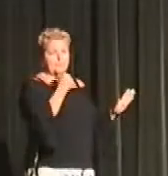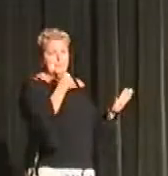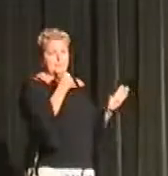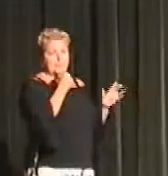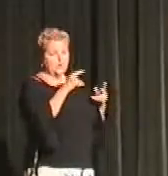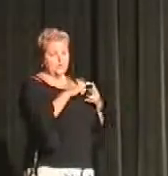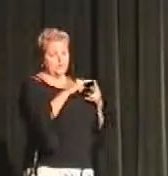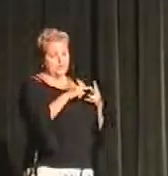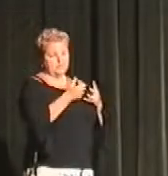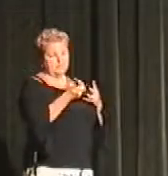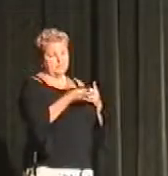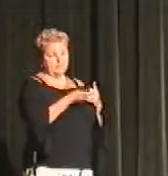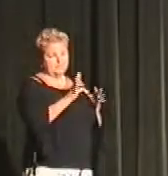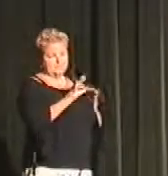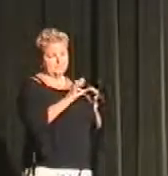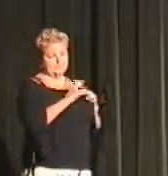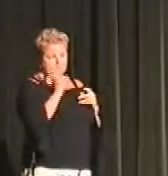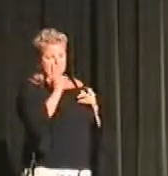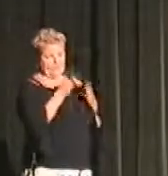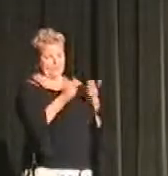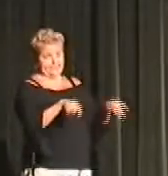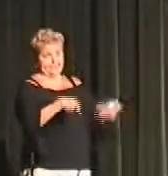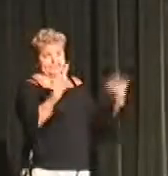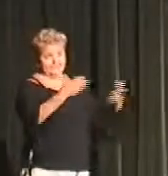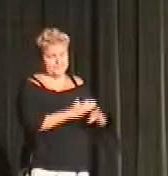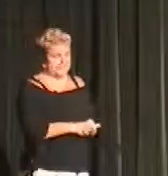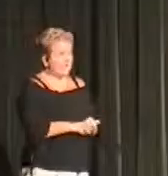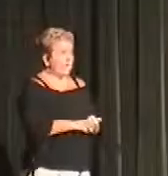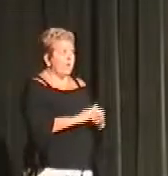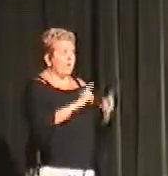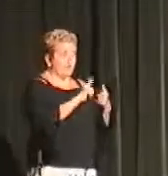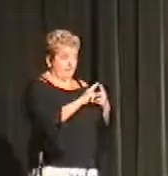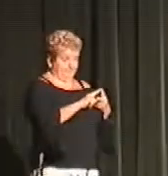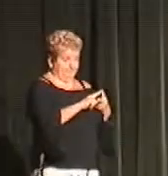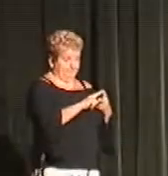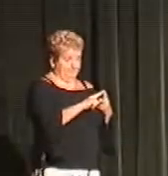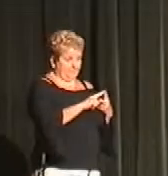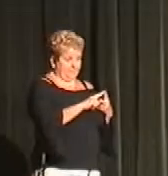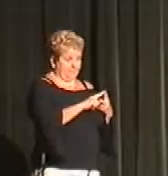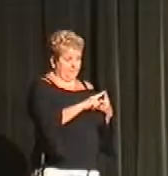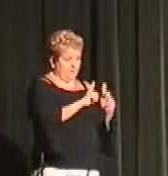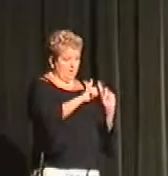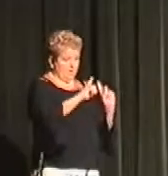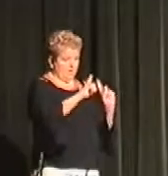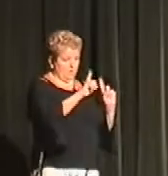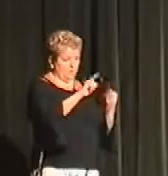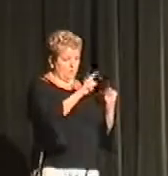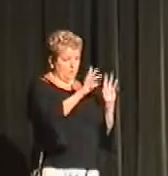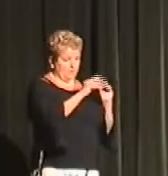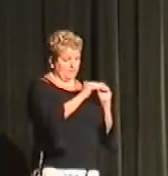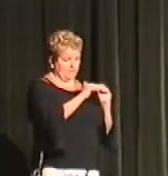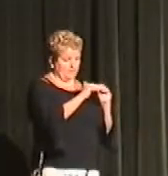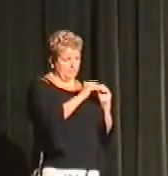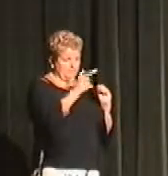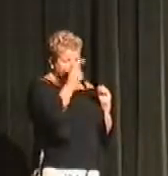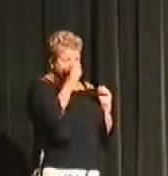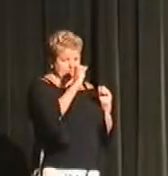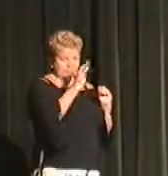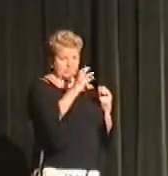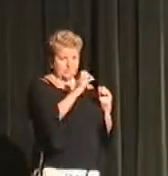and then I can see where I go from there. I went to a convention, thinking about this because Chuck is here, so I think he's one of the only people that